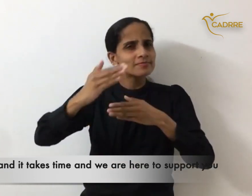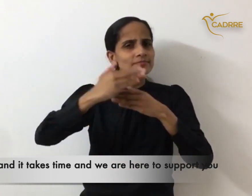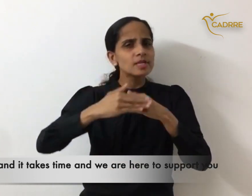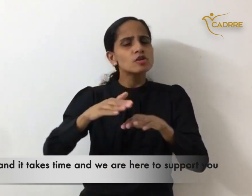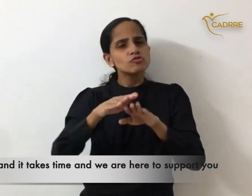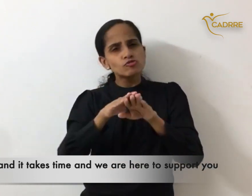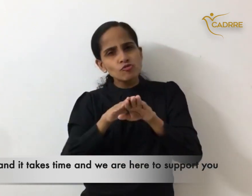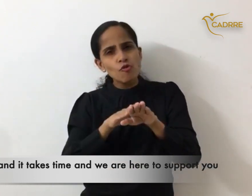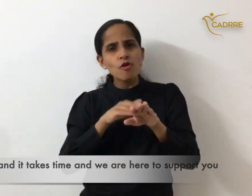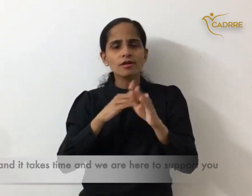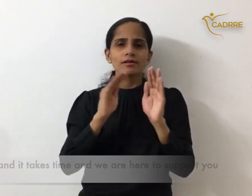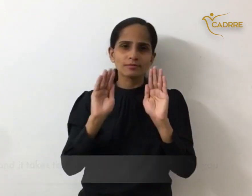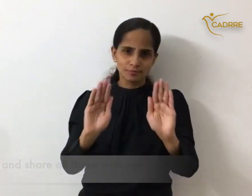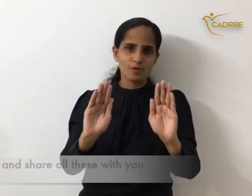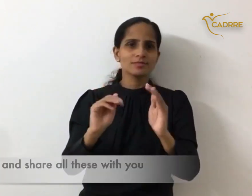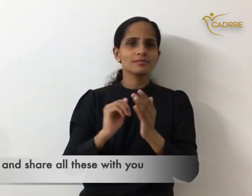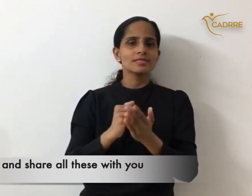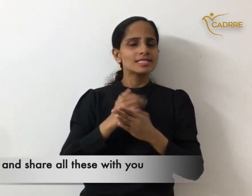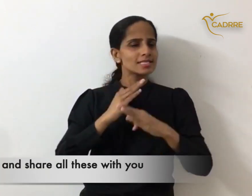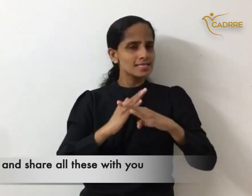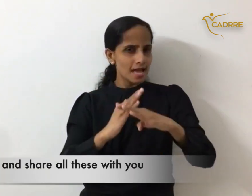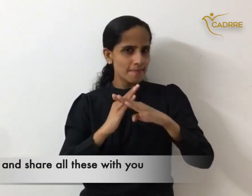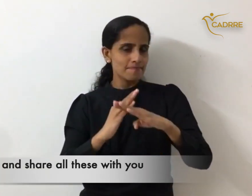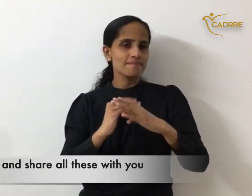support you and share all these with you.